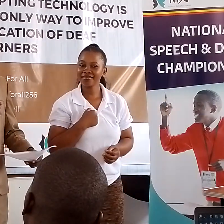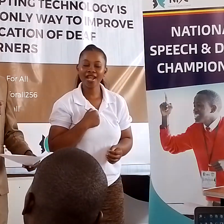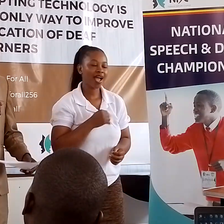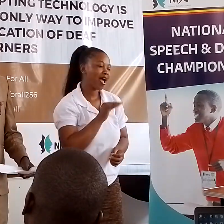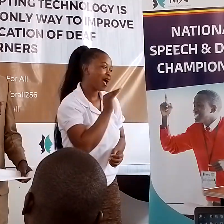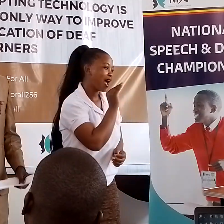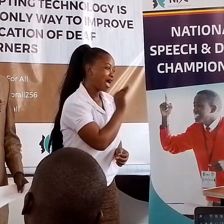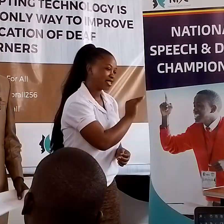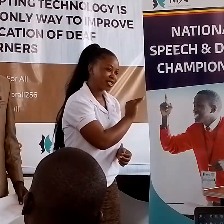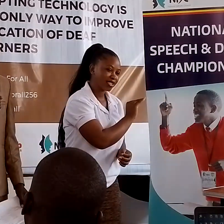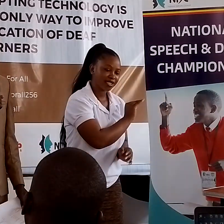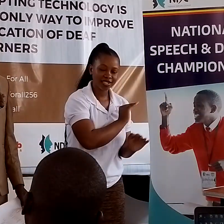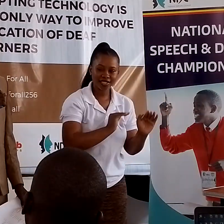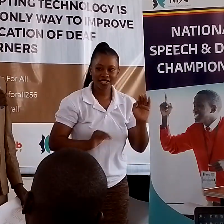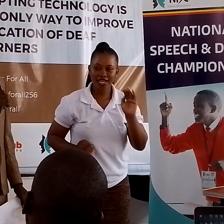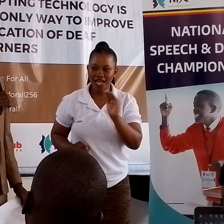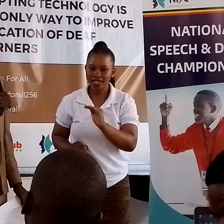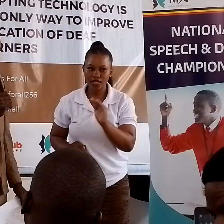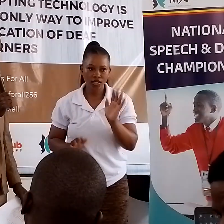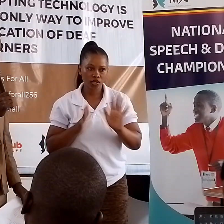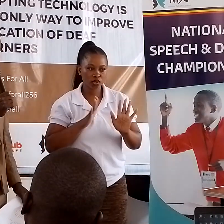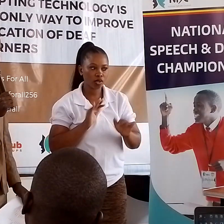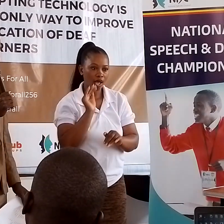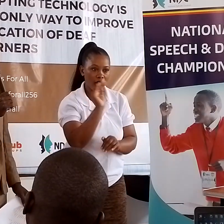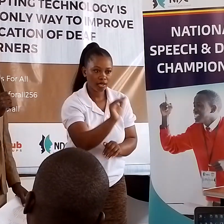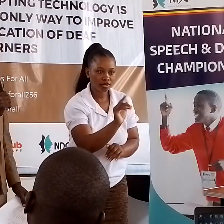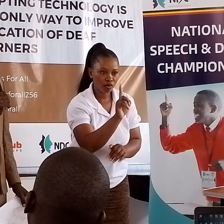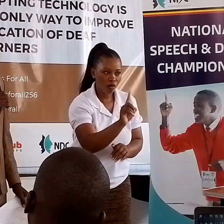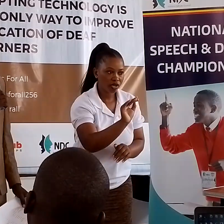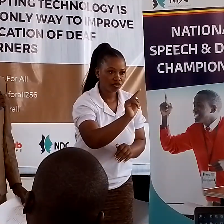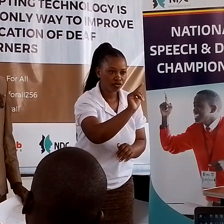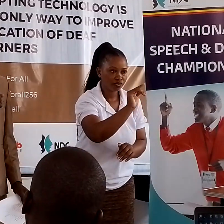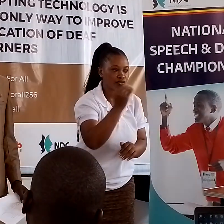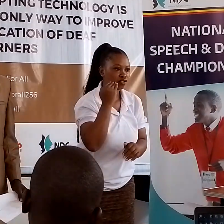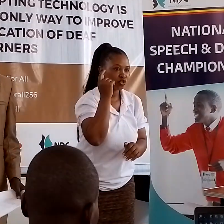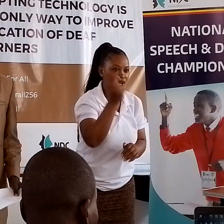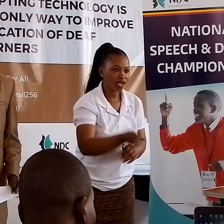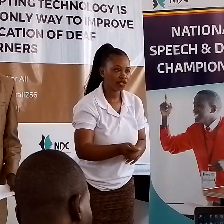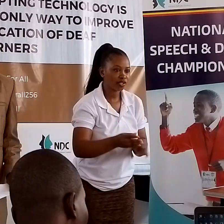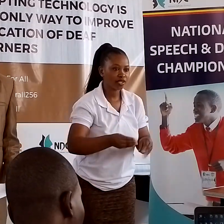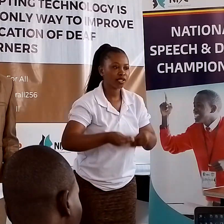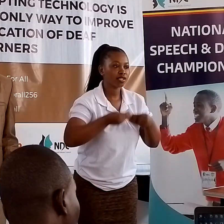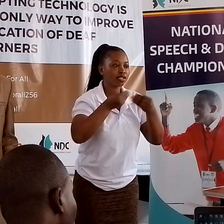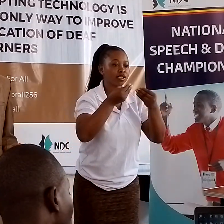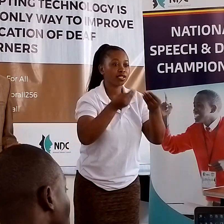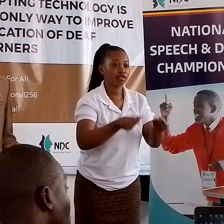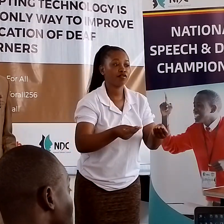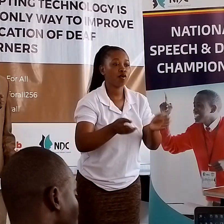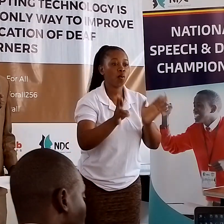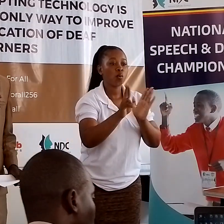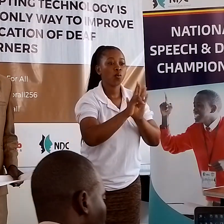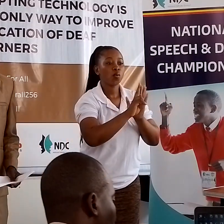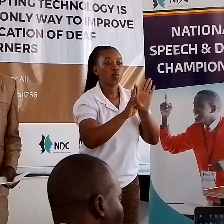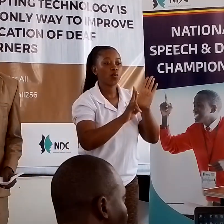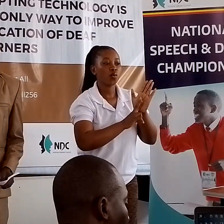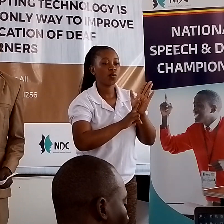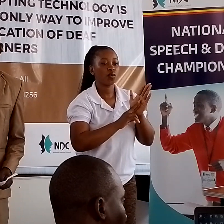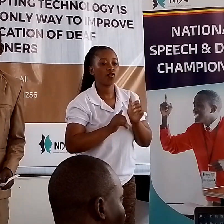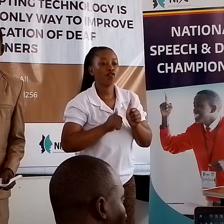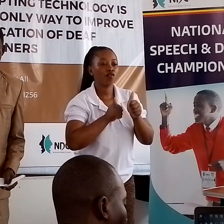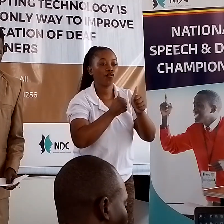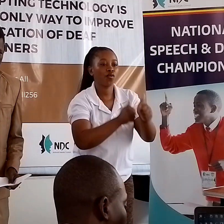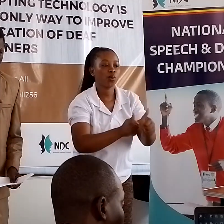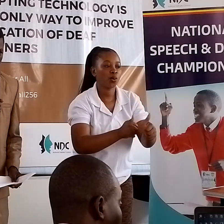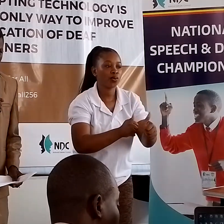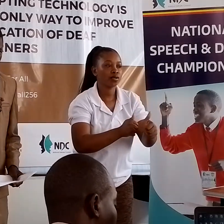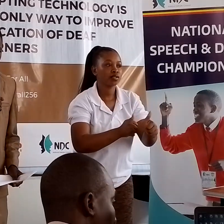ask one of the judges to give us the rules that we shall be